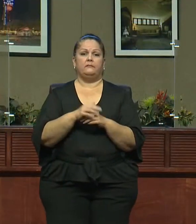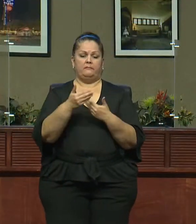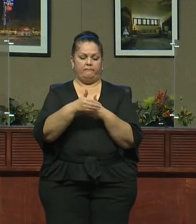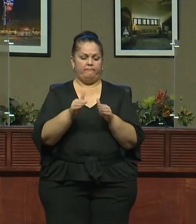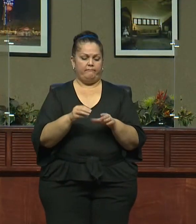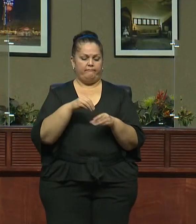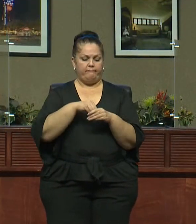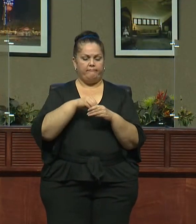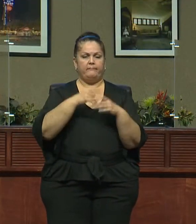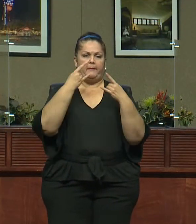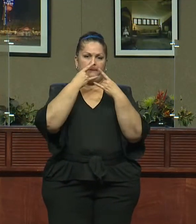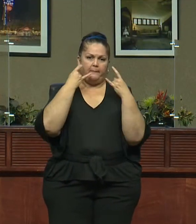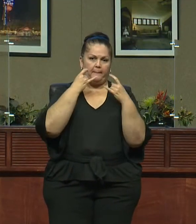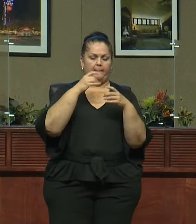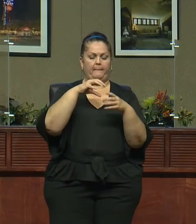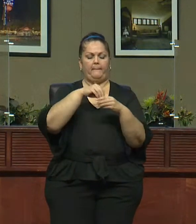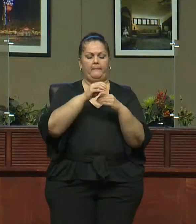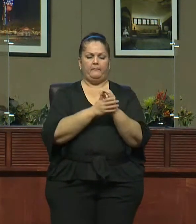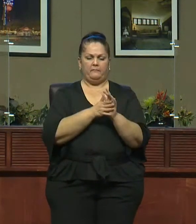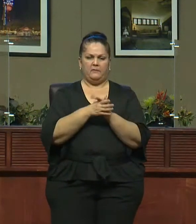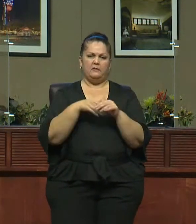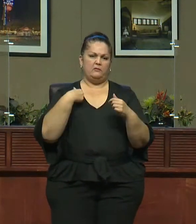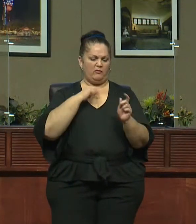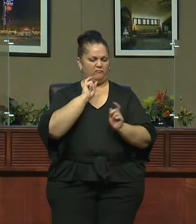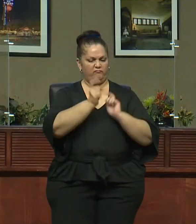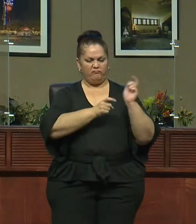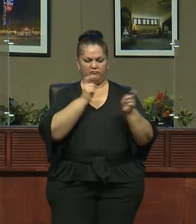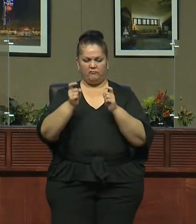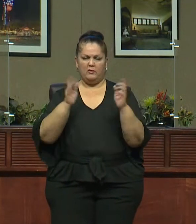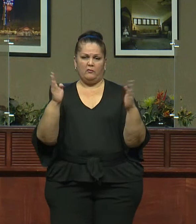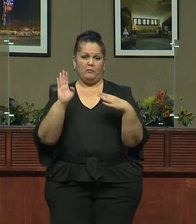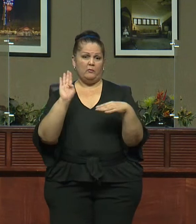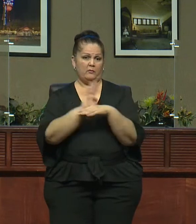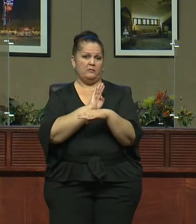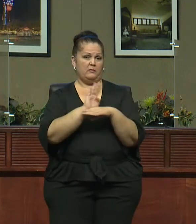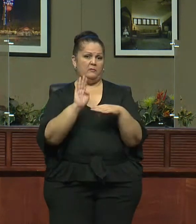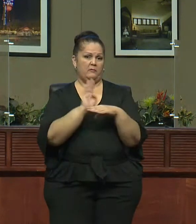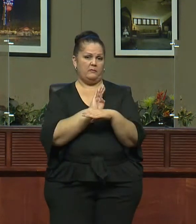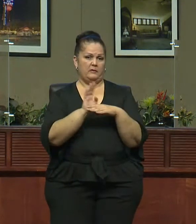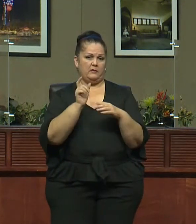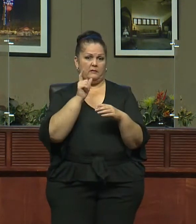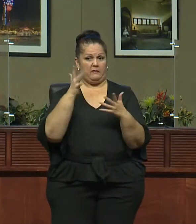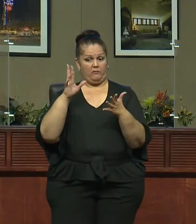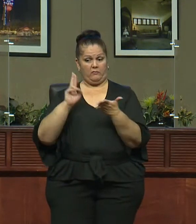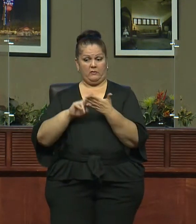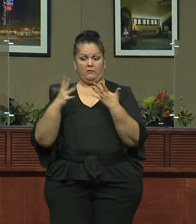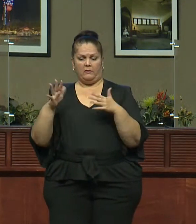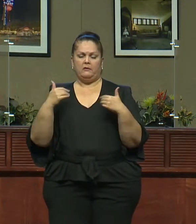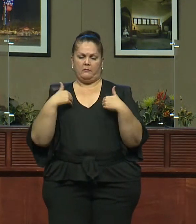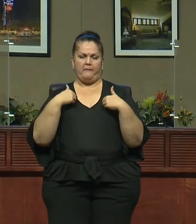face masks and hand sanitizer will be given to the small businesses who register.